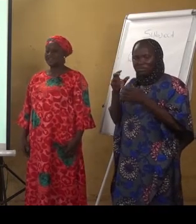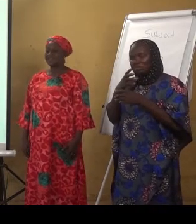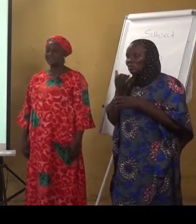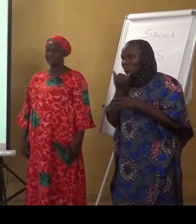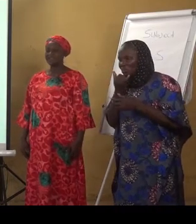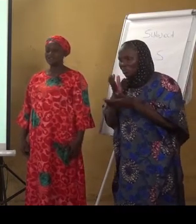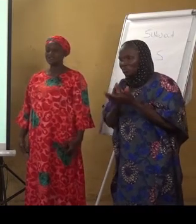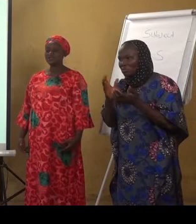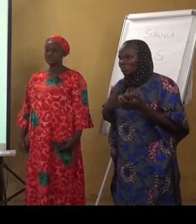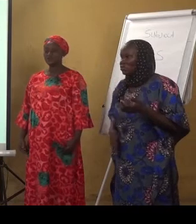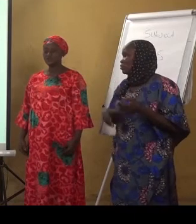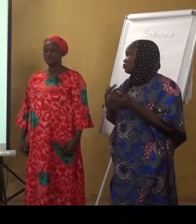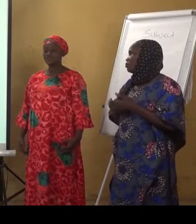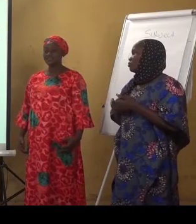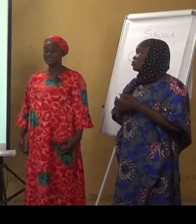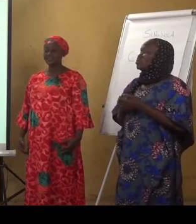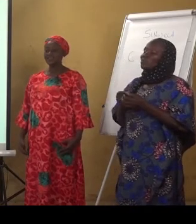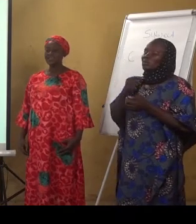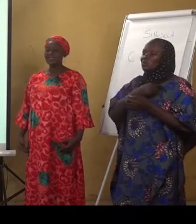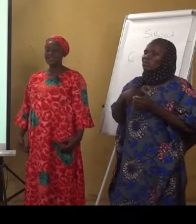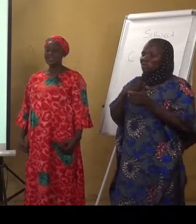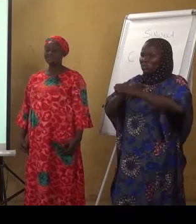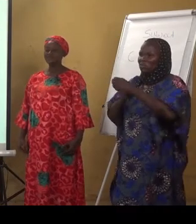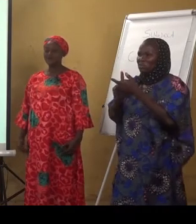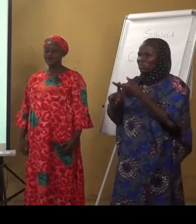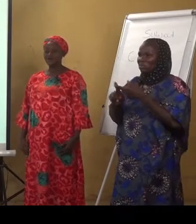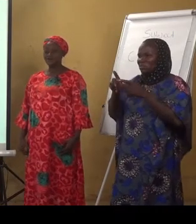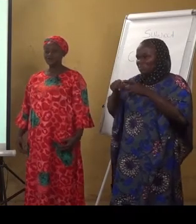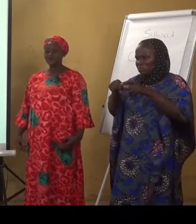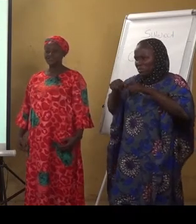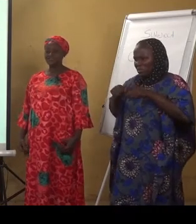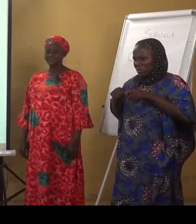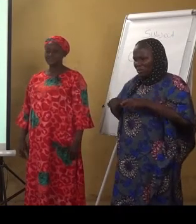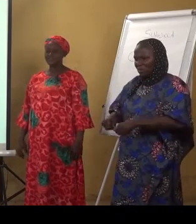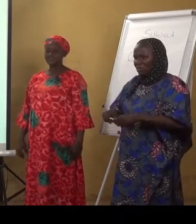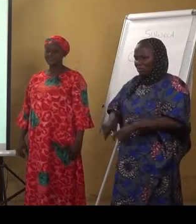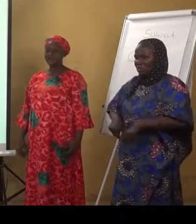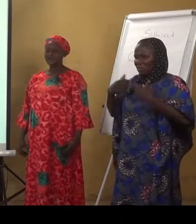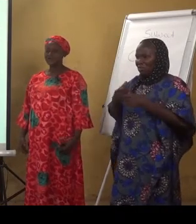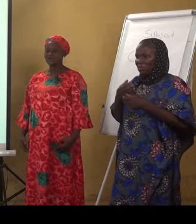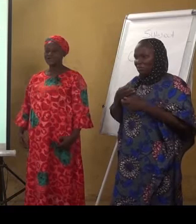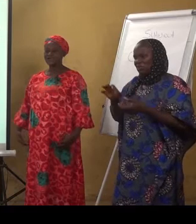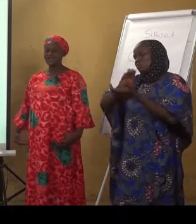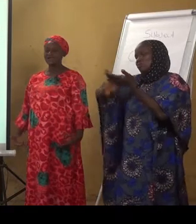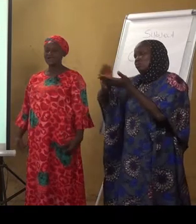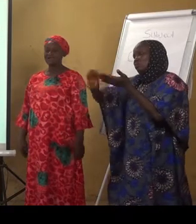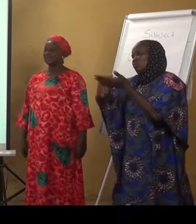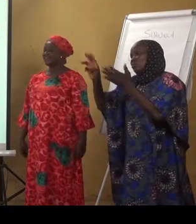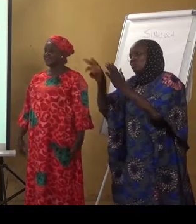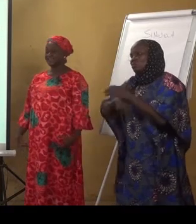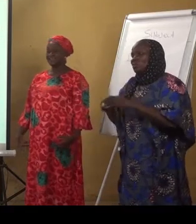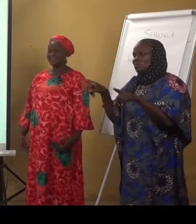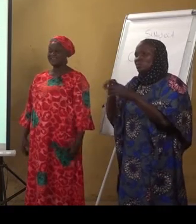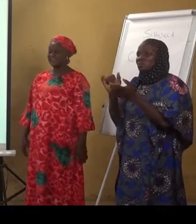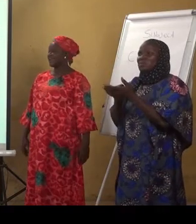in our lives. And we are supposed to live a life of forgiveness so that we don't carry one